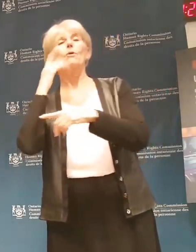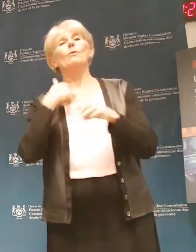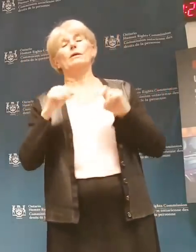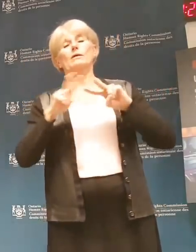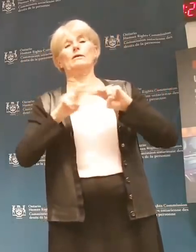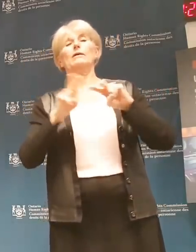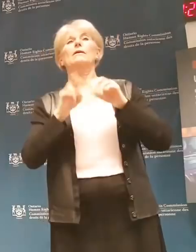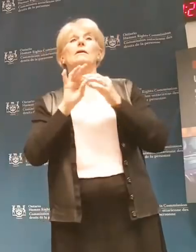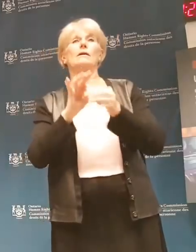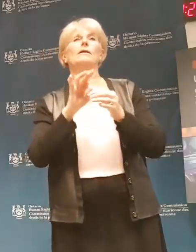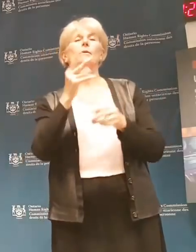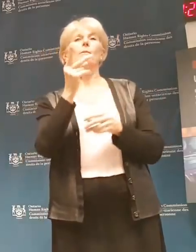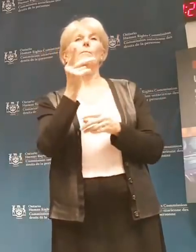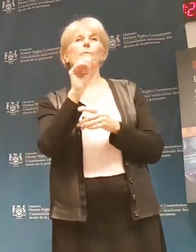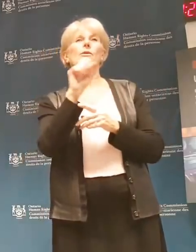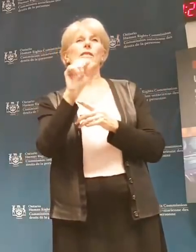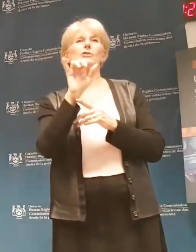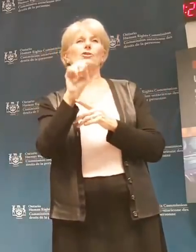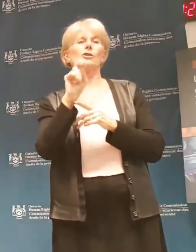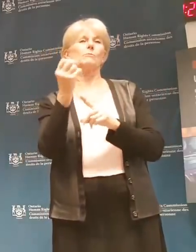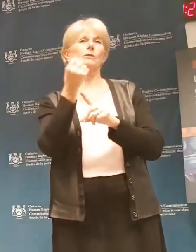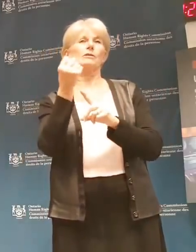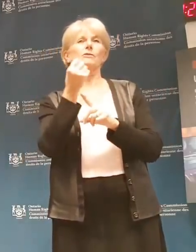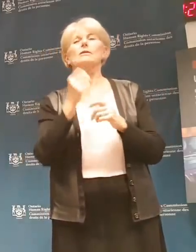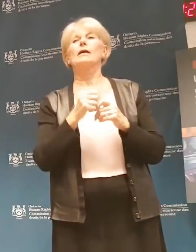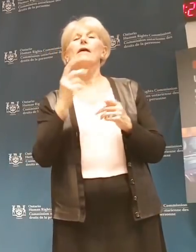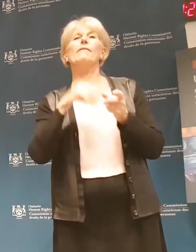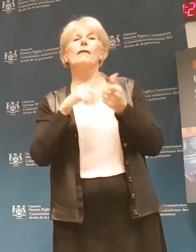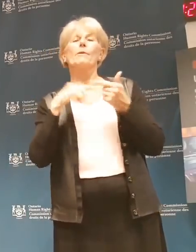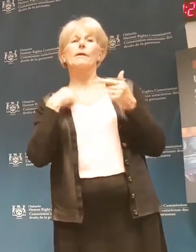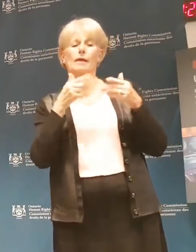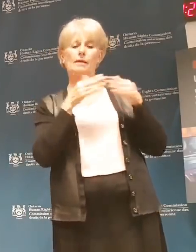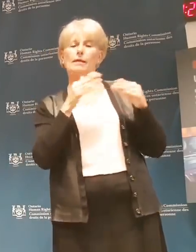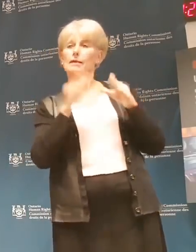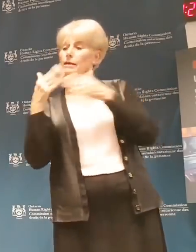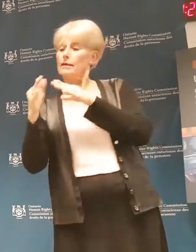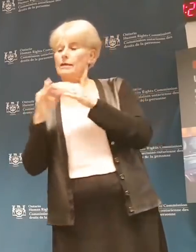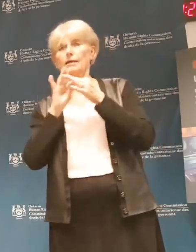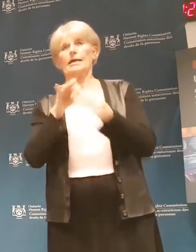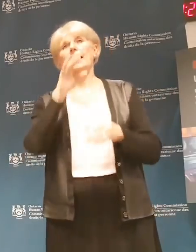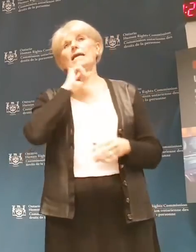people, and hopefully we can also disaggregate based on age.